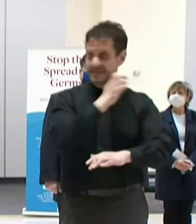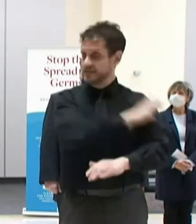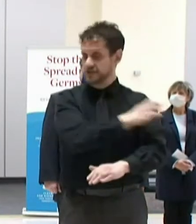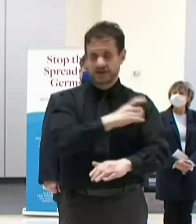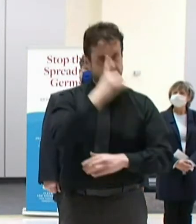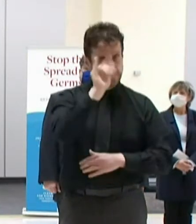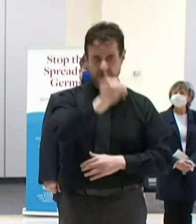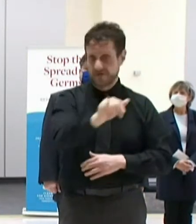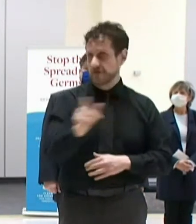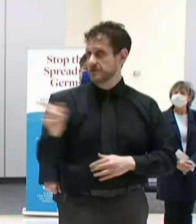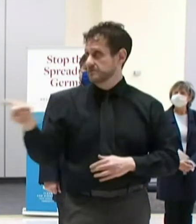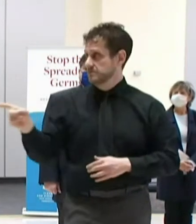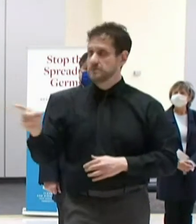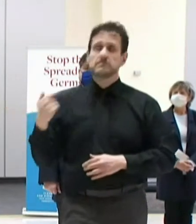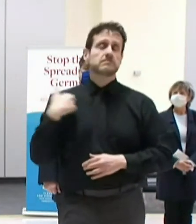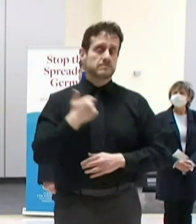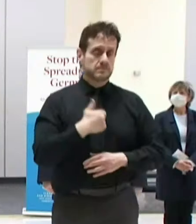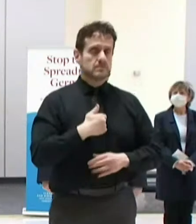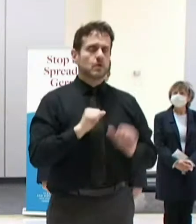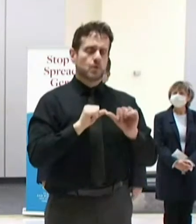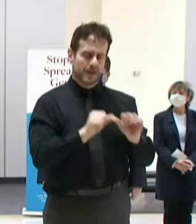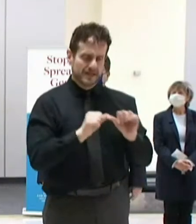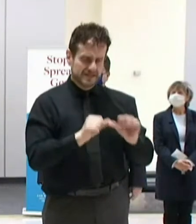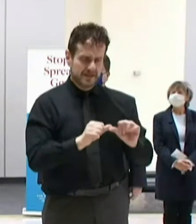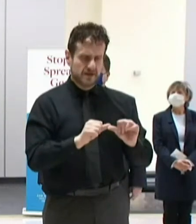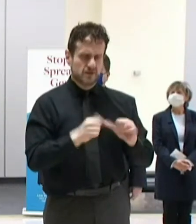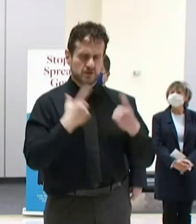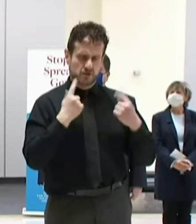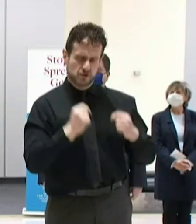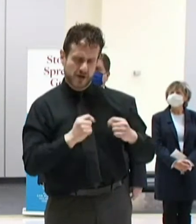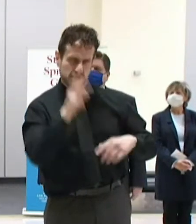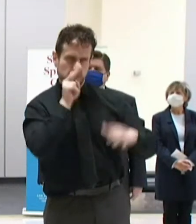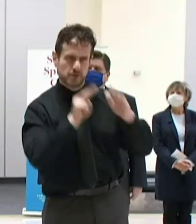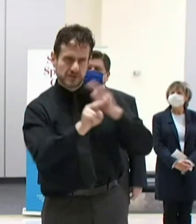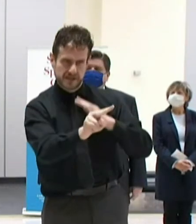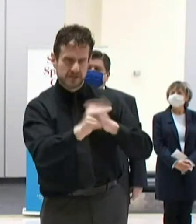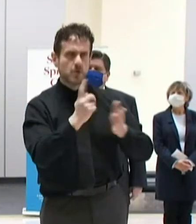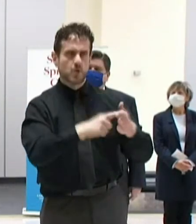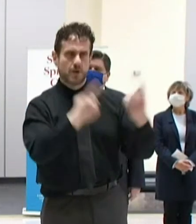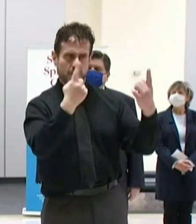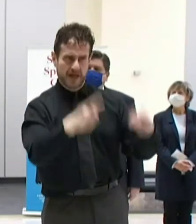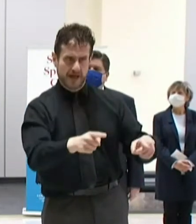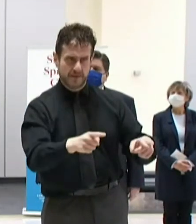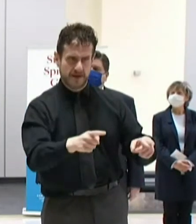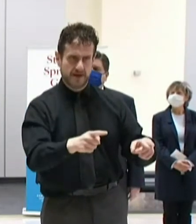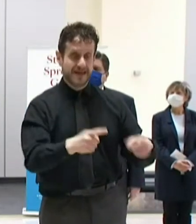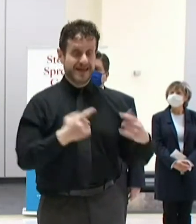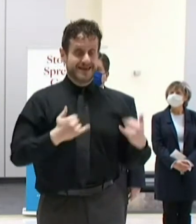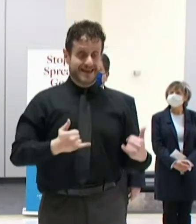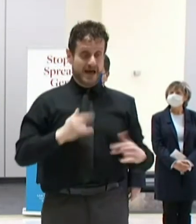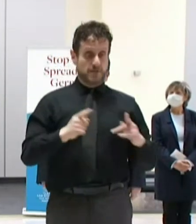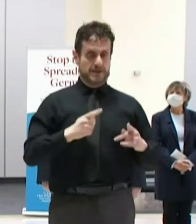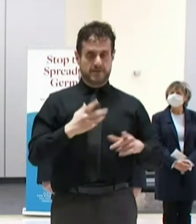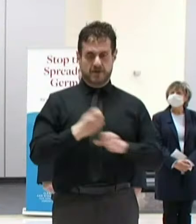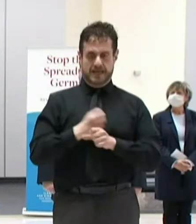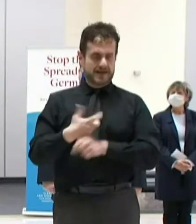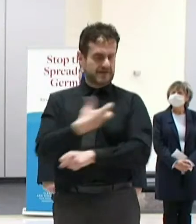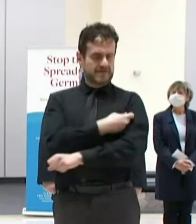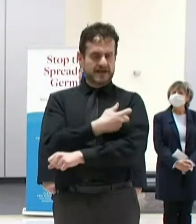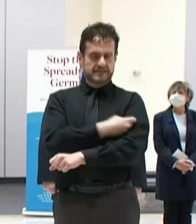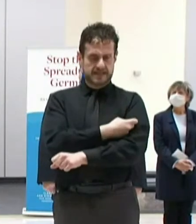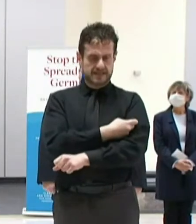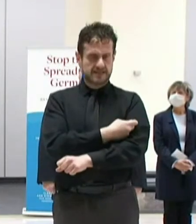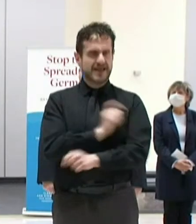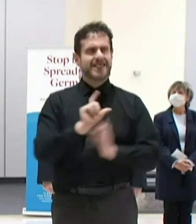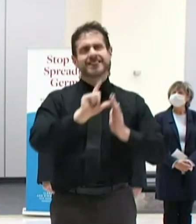Again, we continue to try project what will happen. Again, the boosters, we're not even sure, you